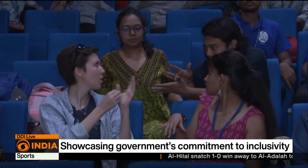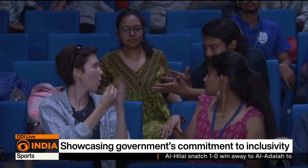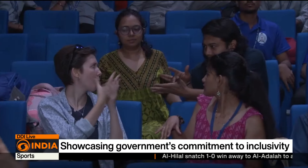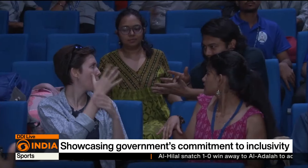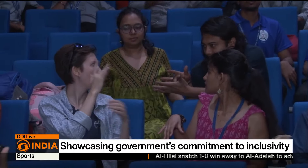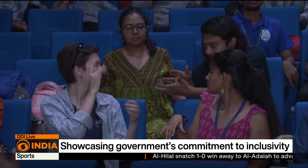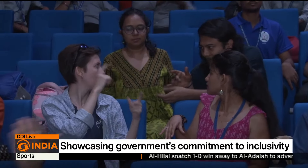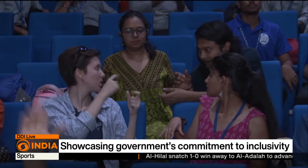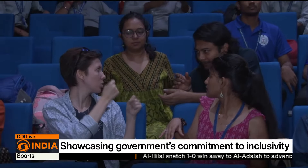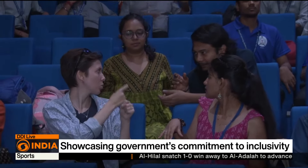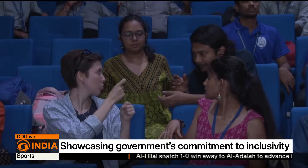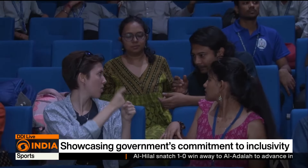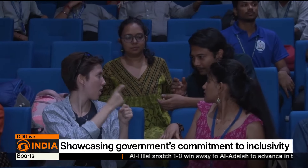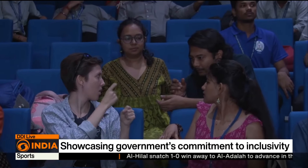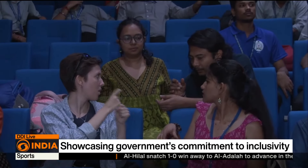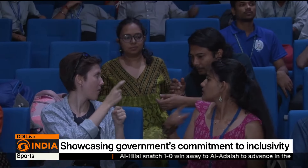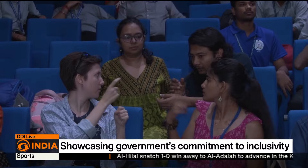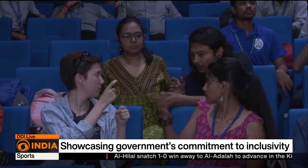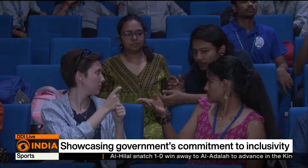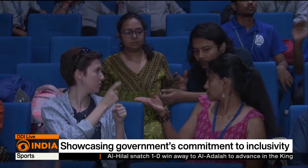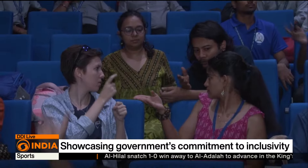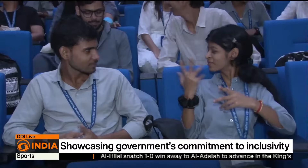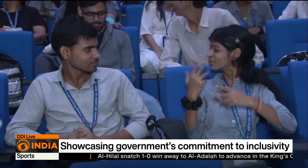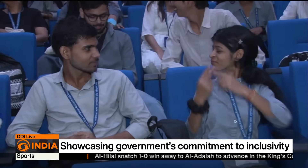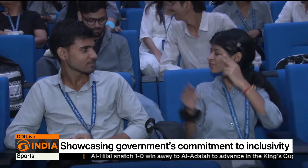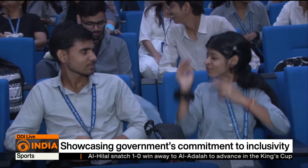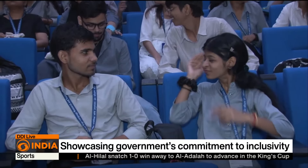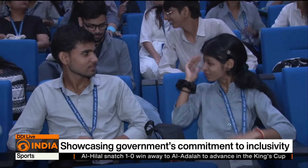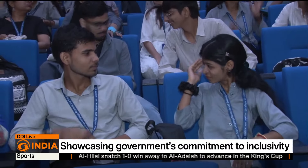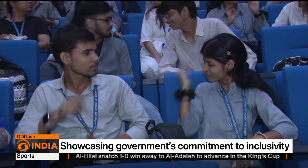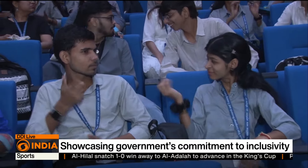and empower millions through sign language,